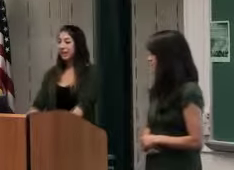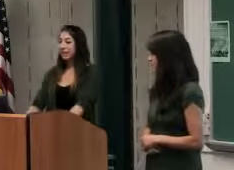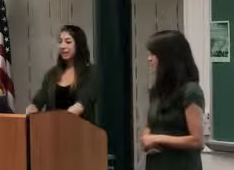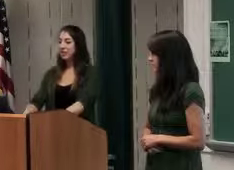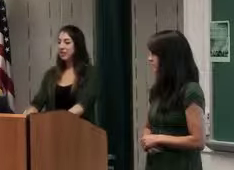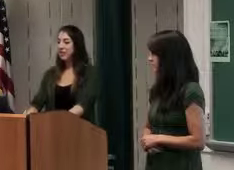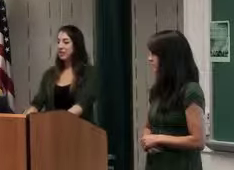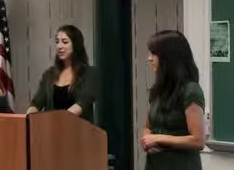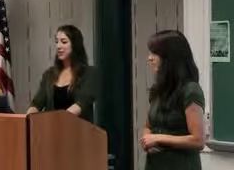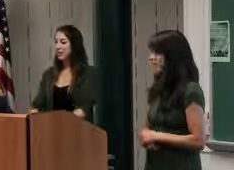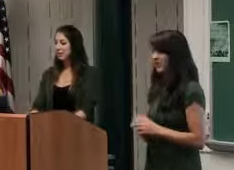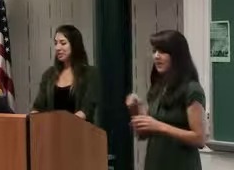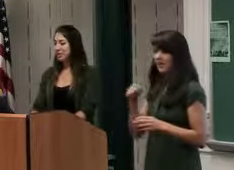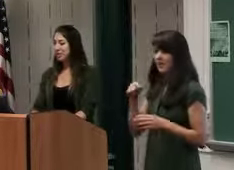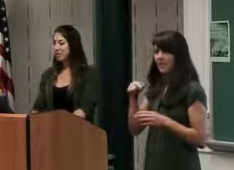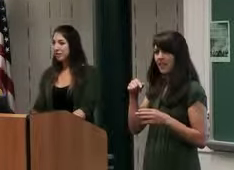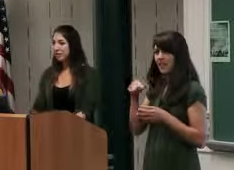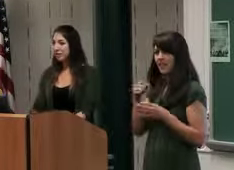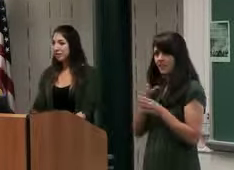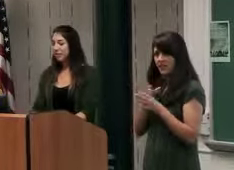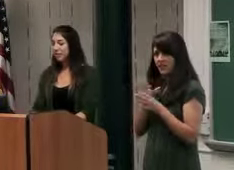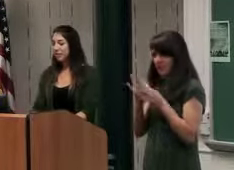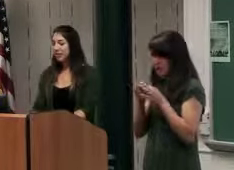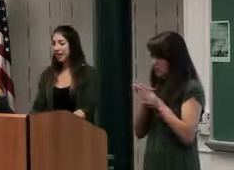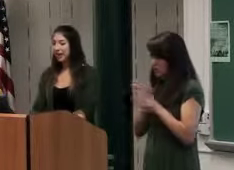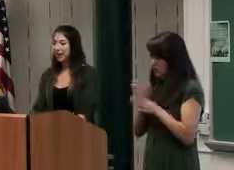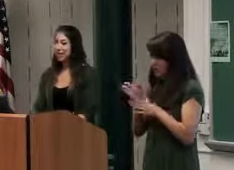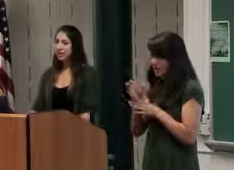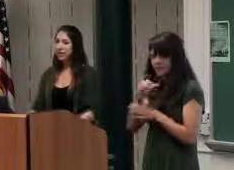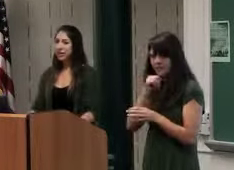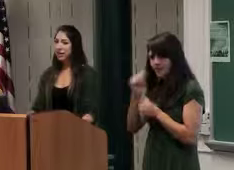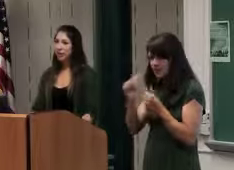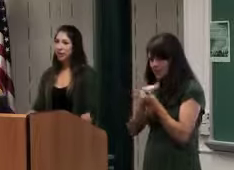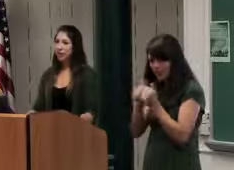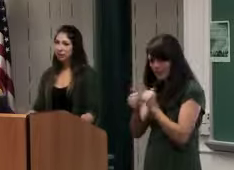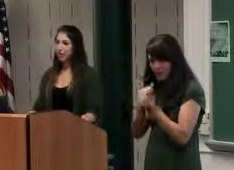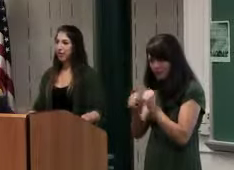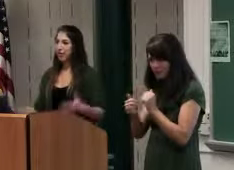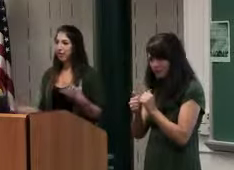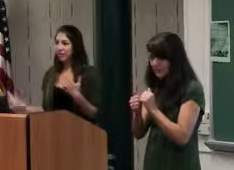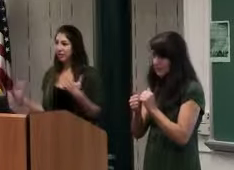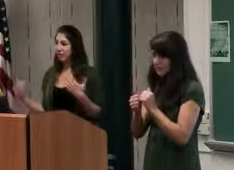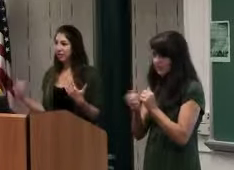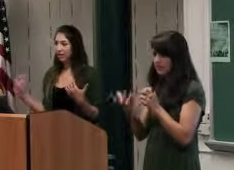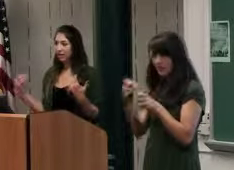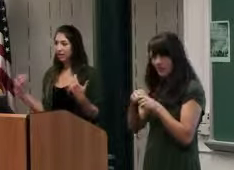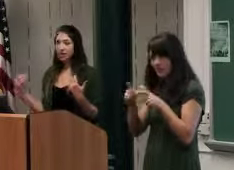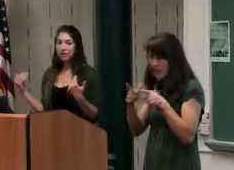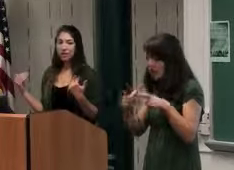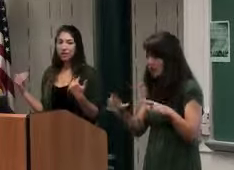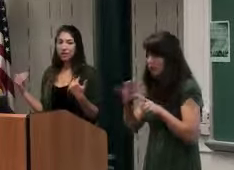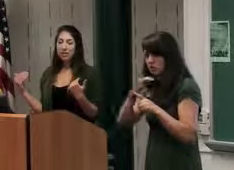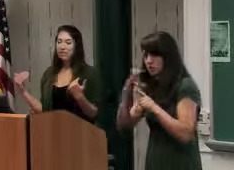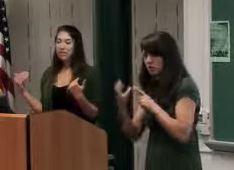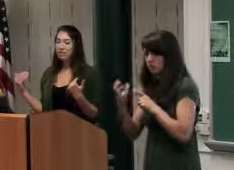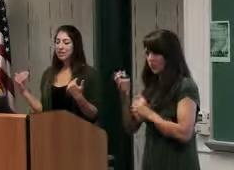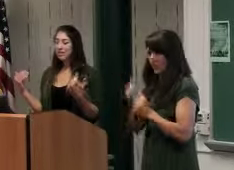Don't look at this career as a competition. Look at it as a language and a culture and everything